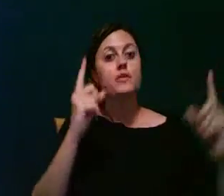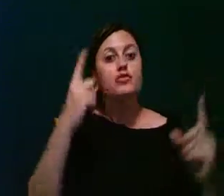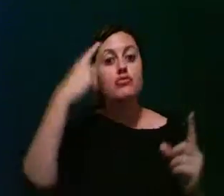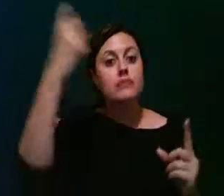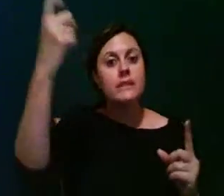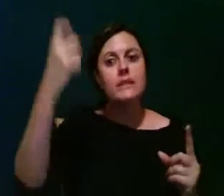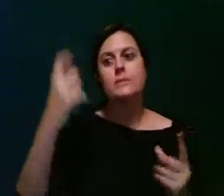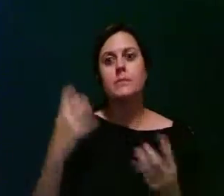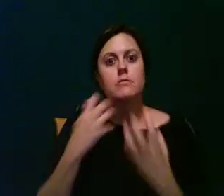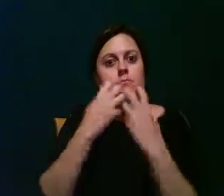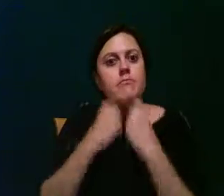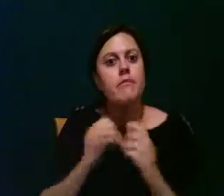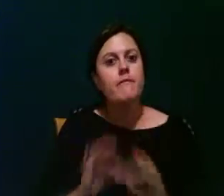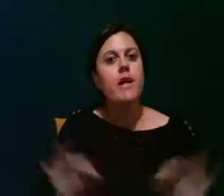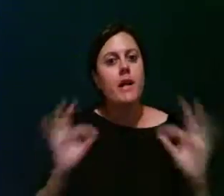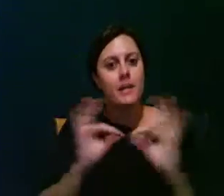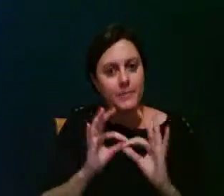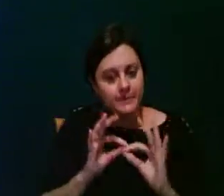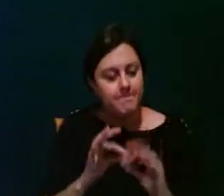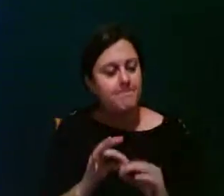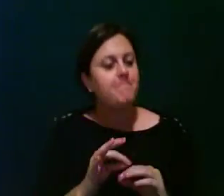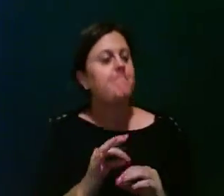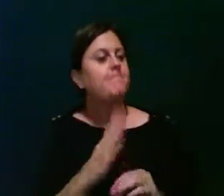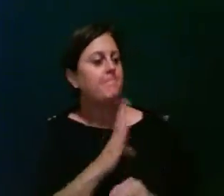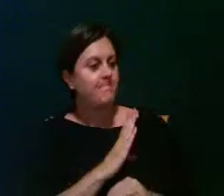much. Aly, how about you? What do you leave our listeners tonight?